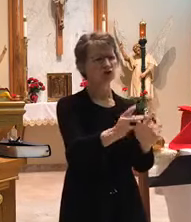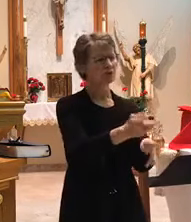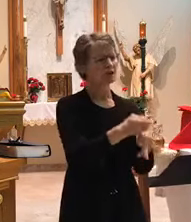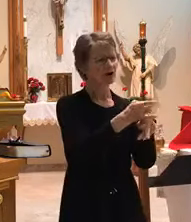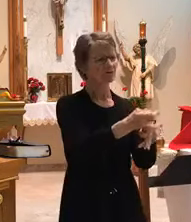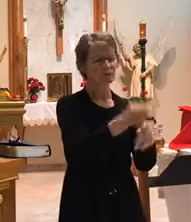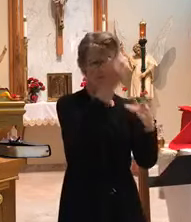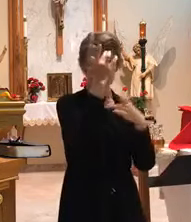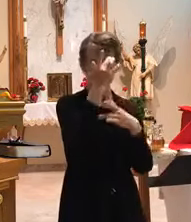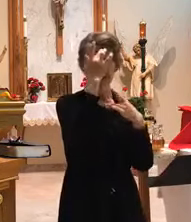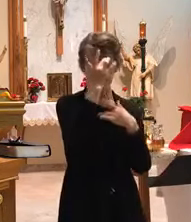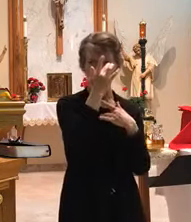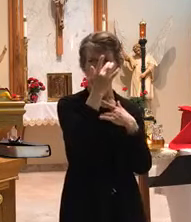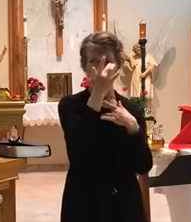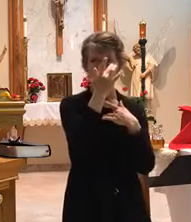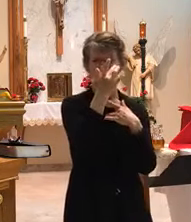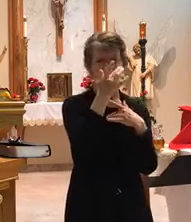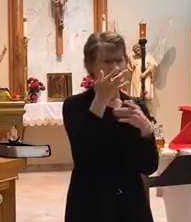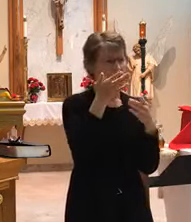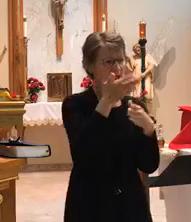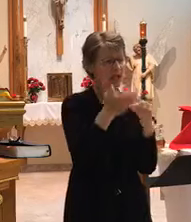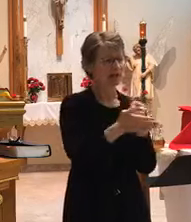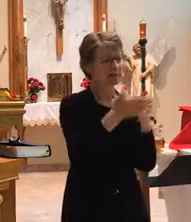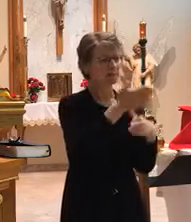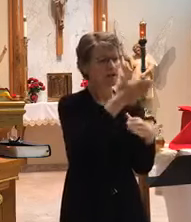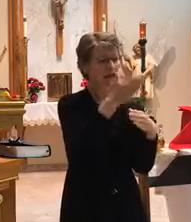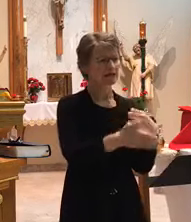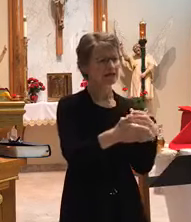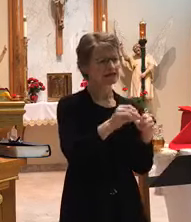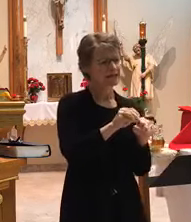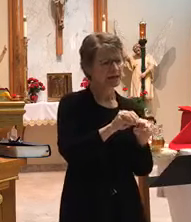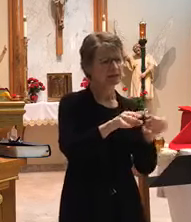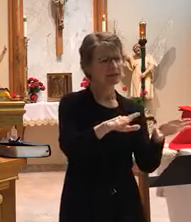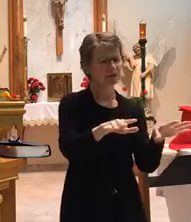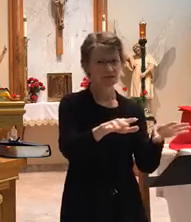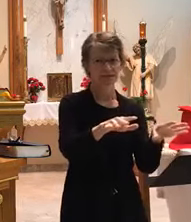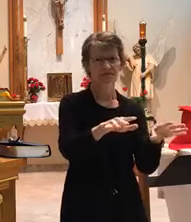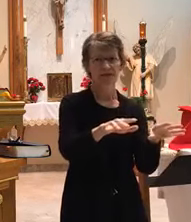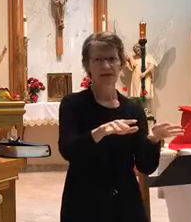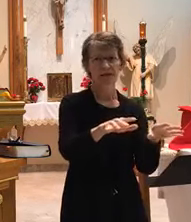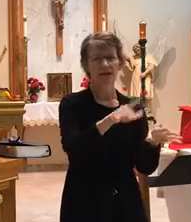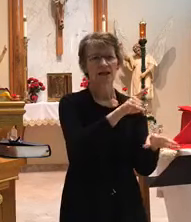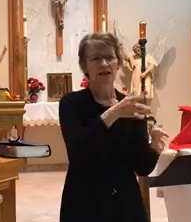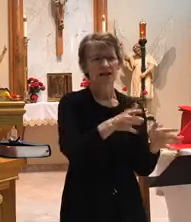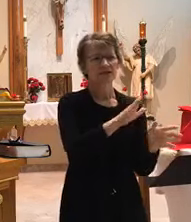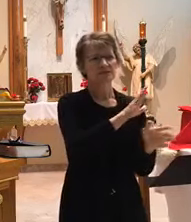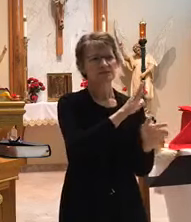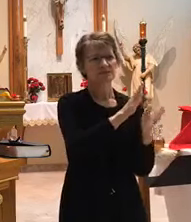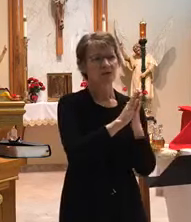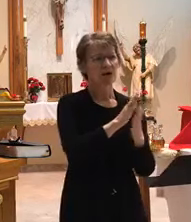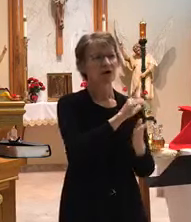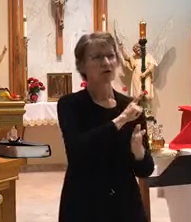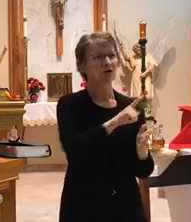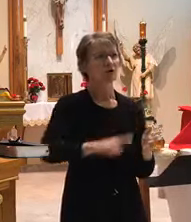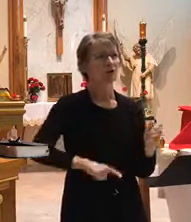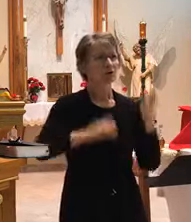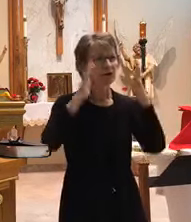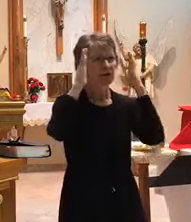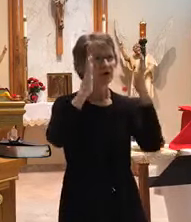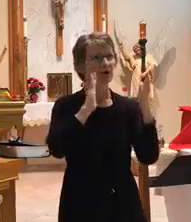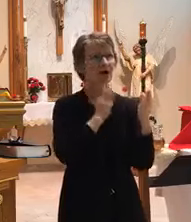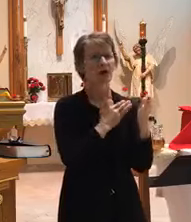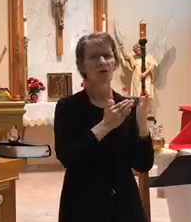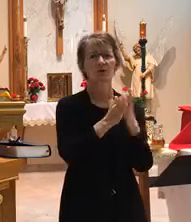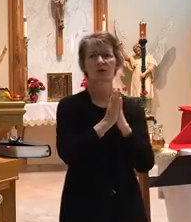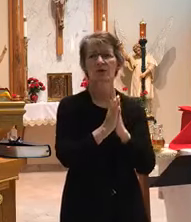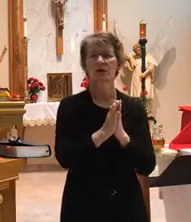sick and seek ways to end this pandemic. Let us pray to the Lord. Lord, hear our prayer. For all who